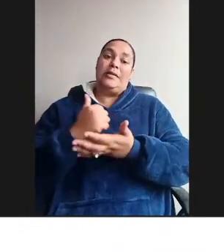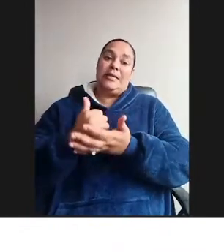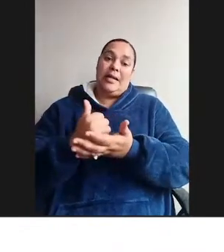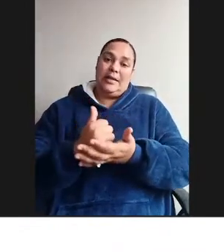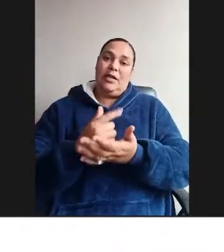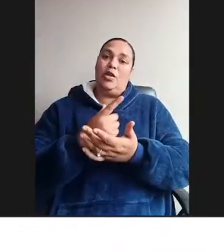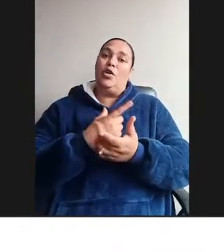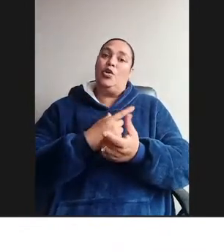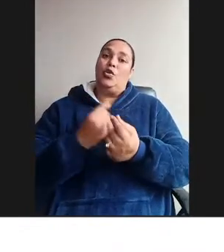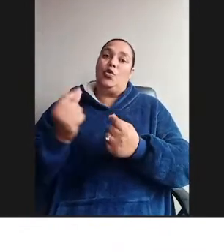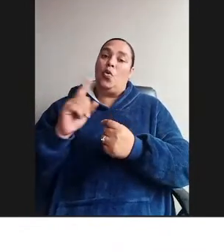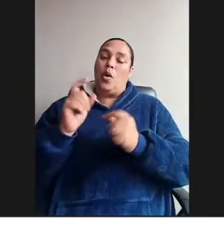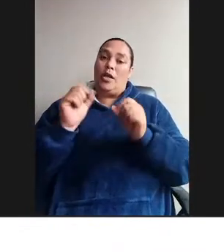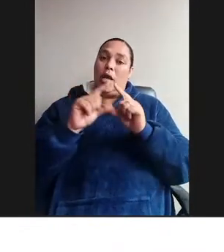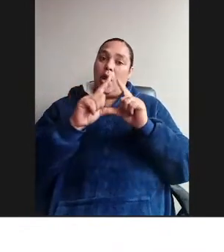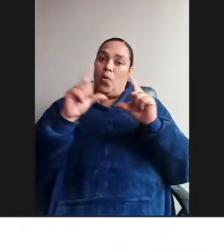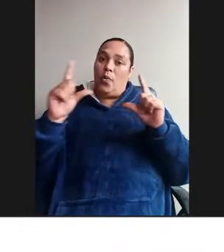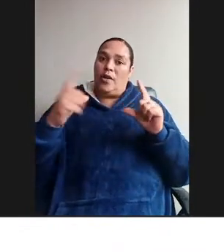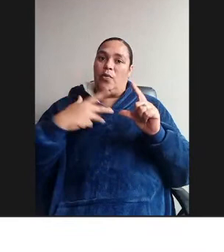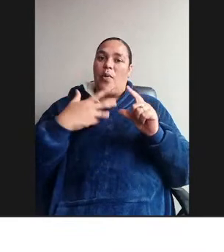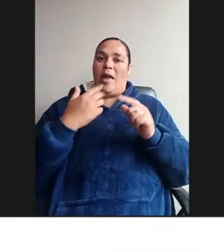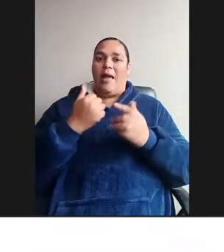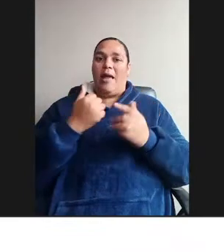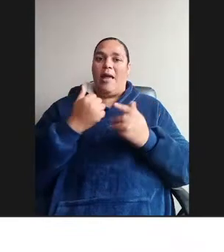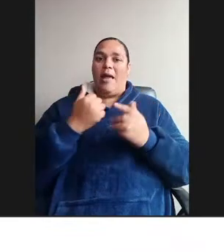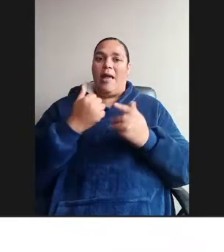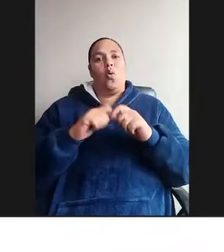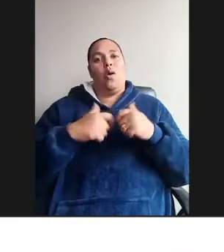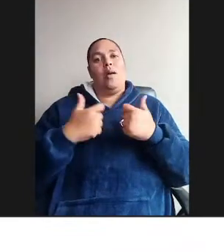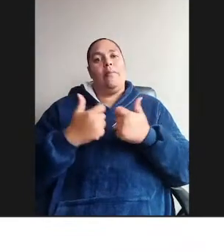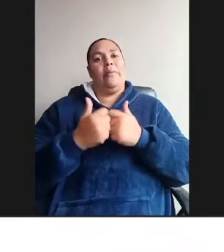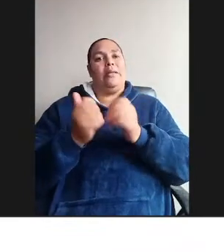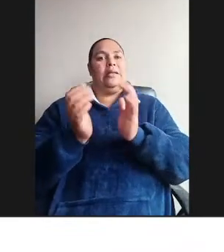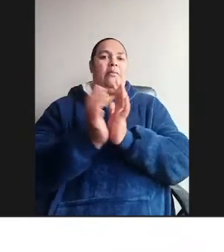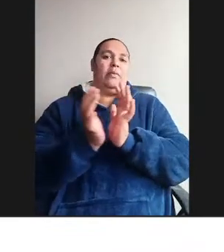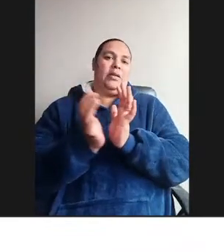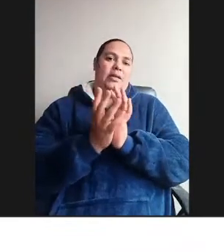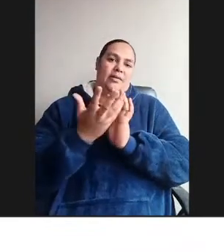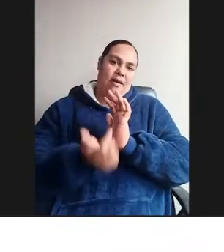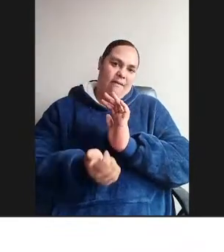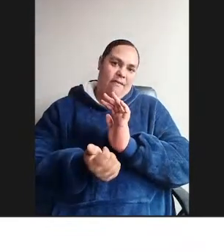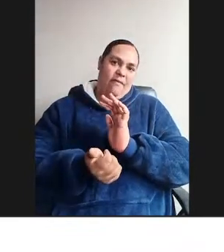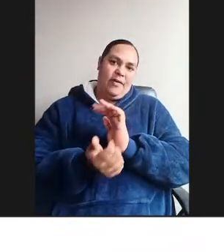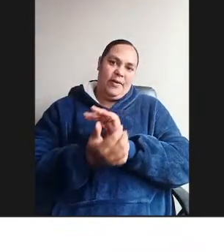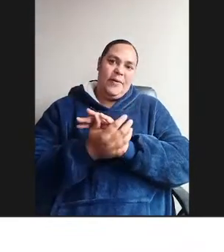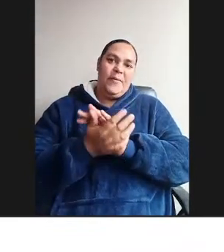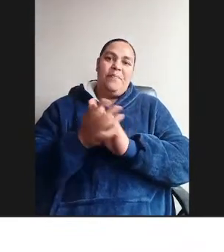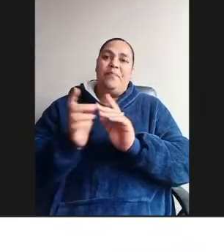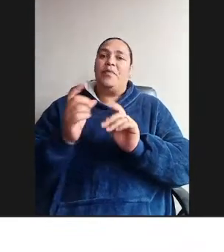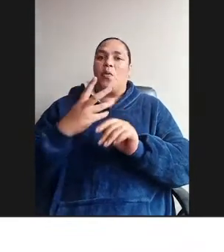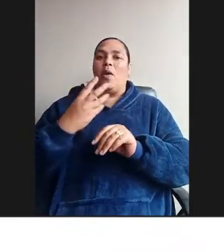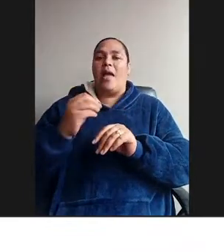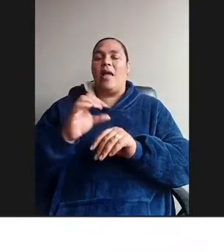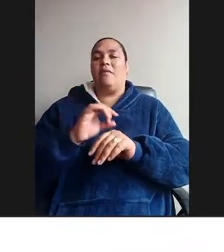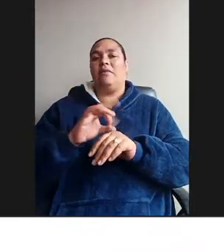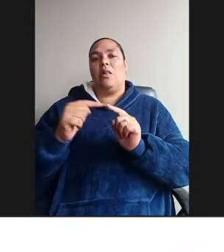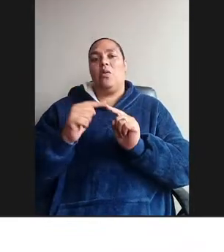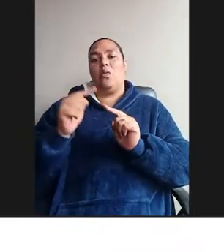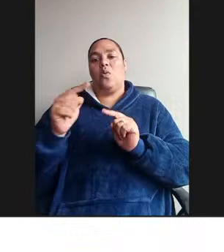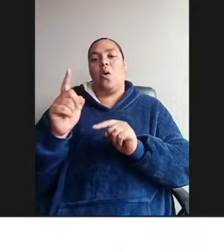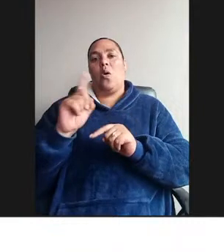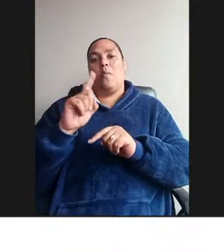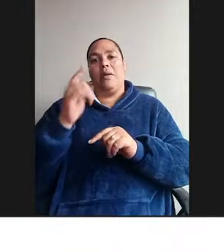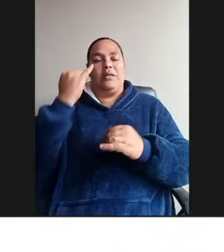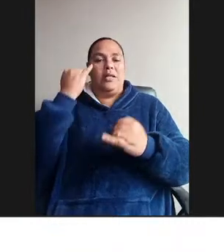awareness, we have the sittings or the committee meetings. We still have to go to be innovative